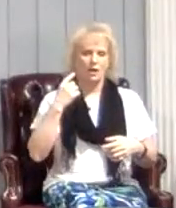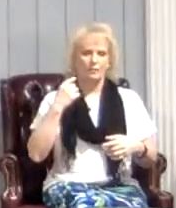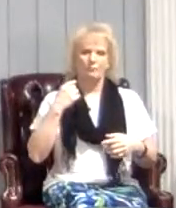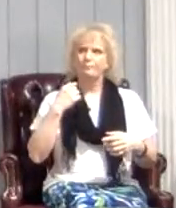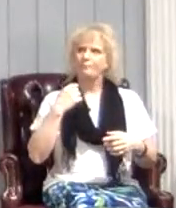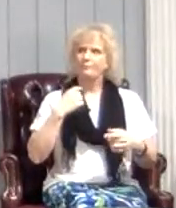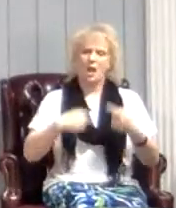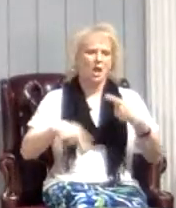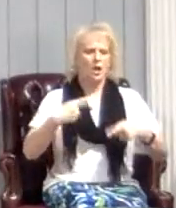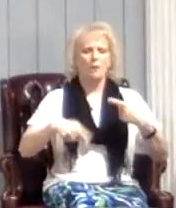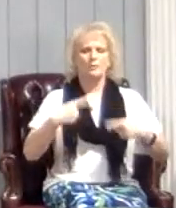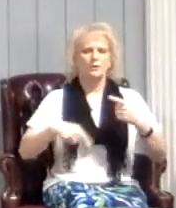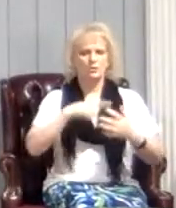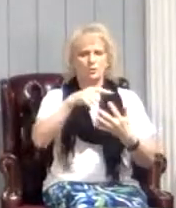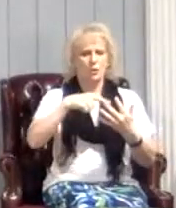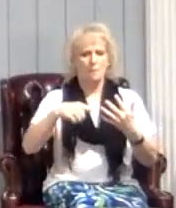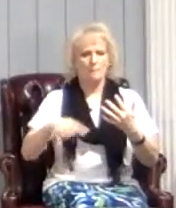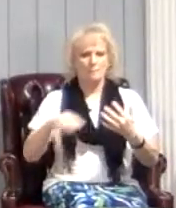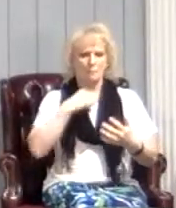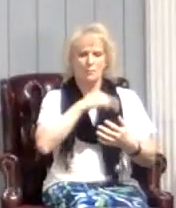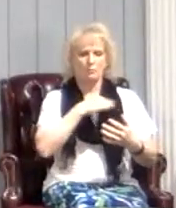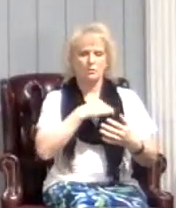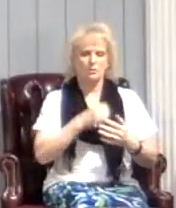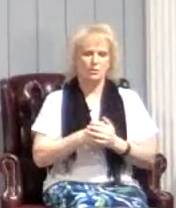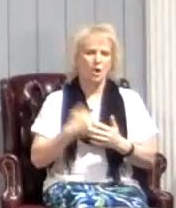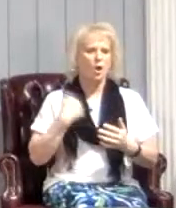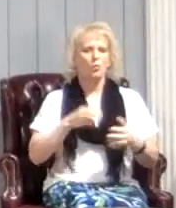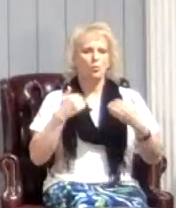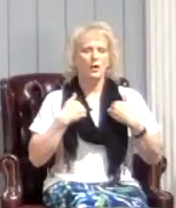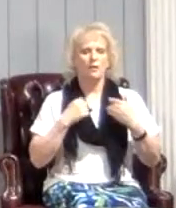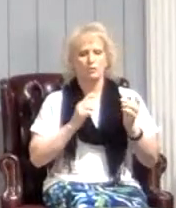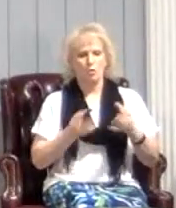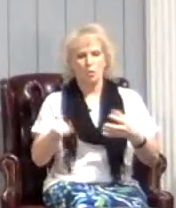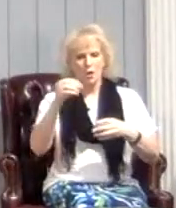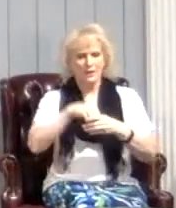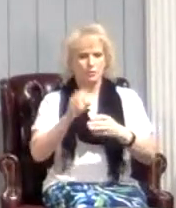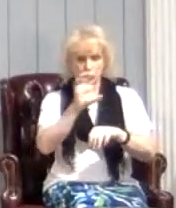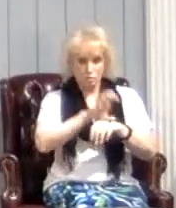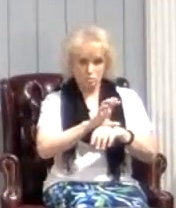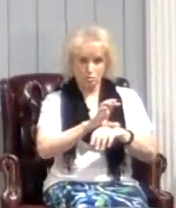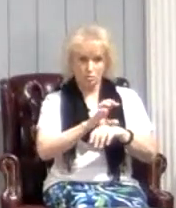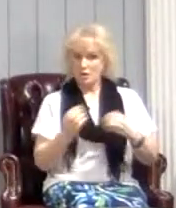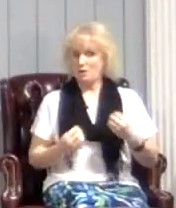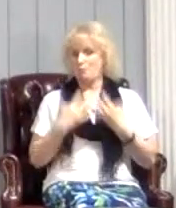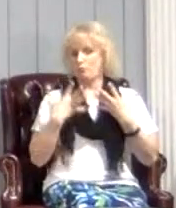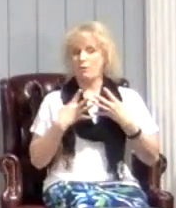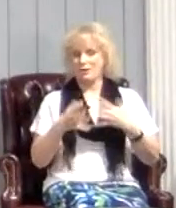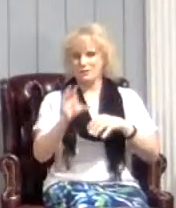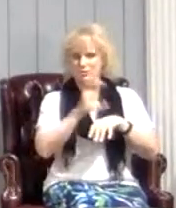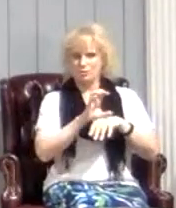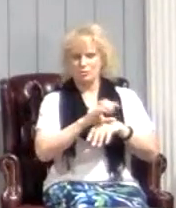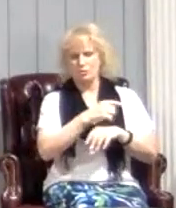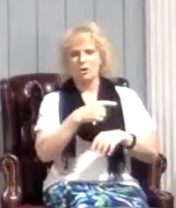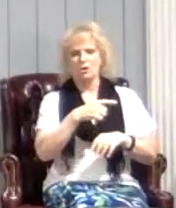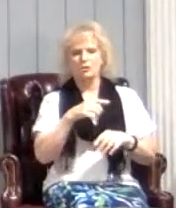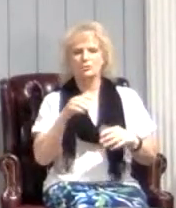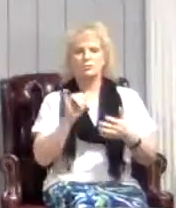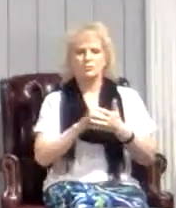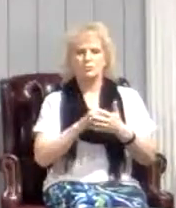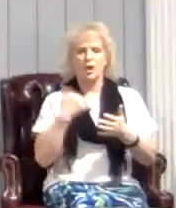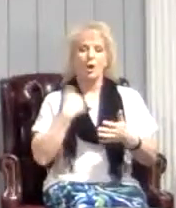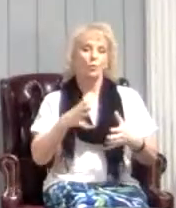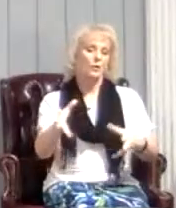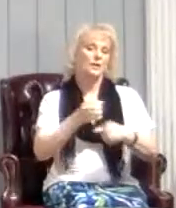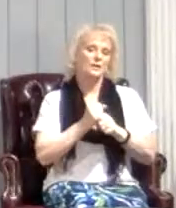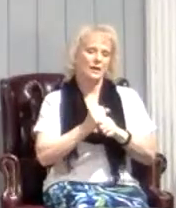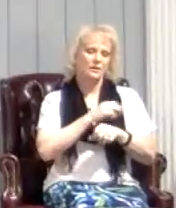missionaries. We have to go into a church and we have to impress the church so that we get the mission dollar instead of this other